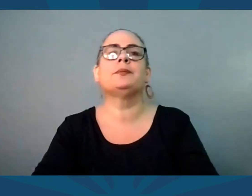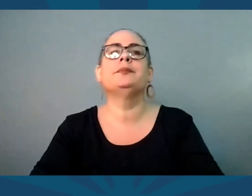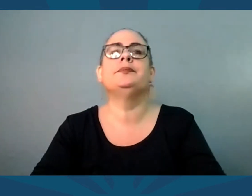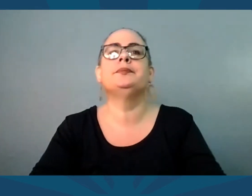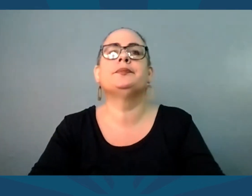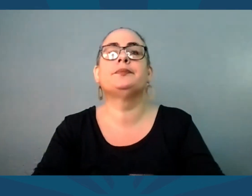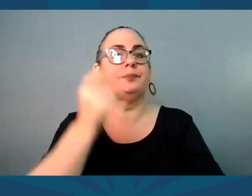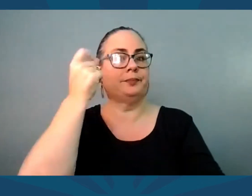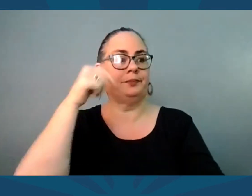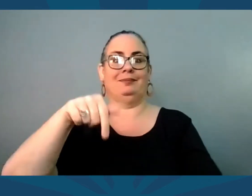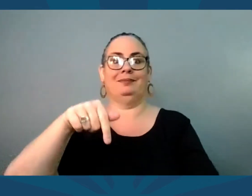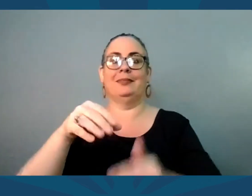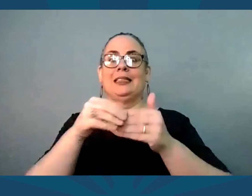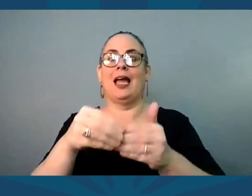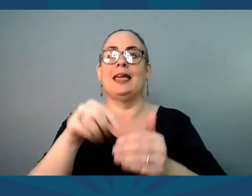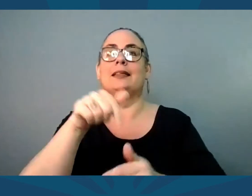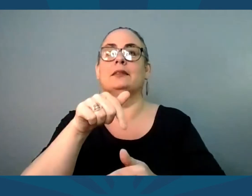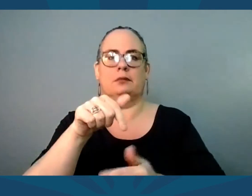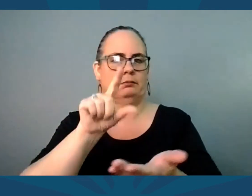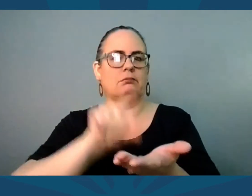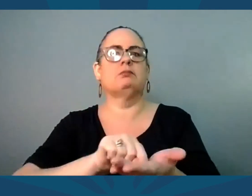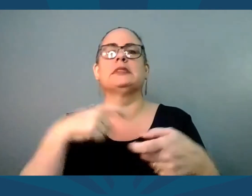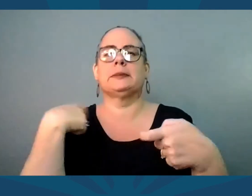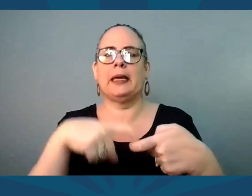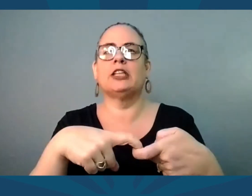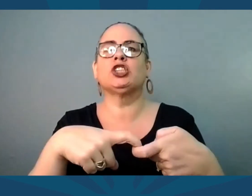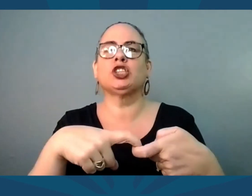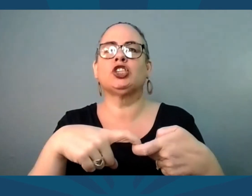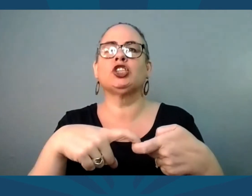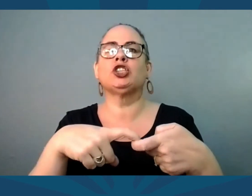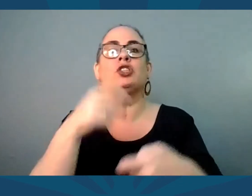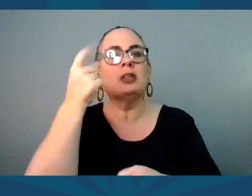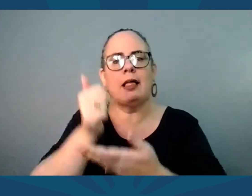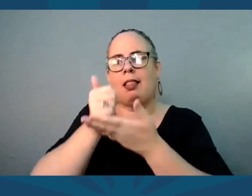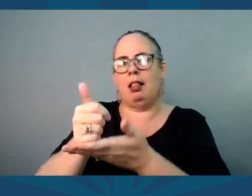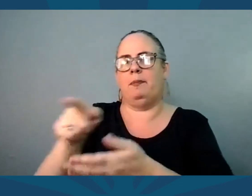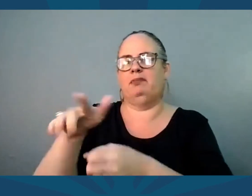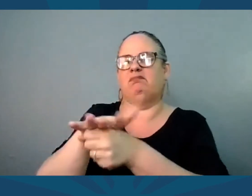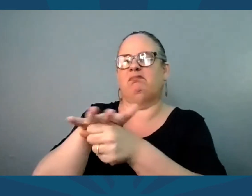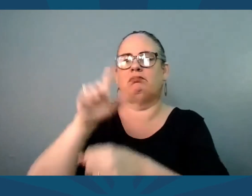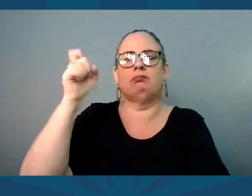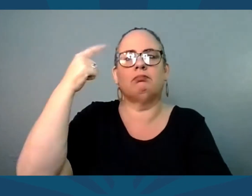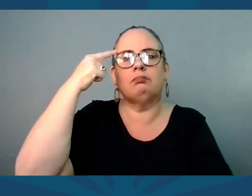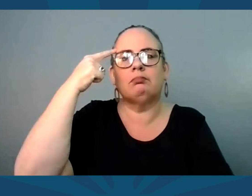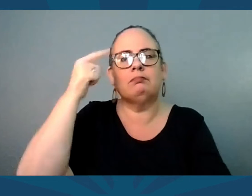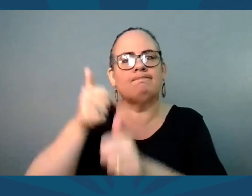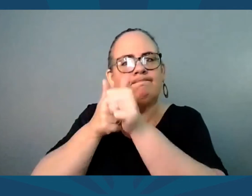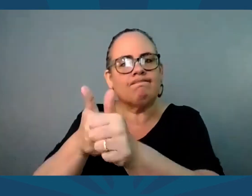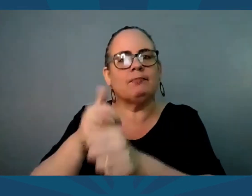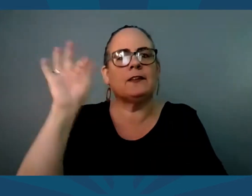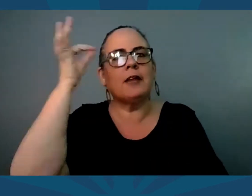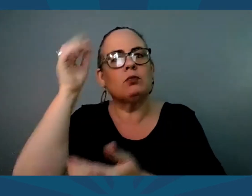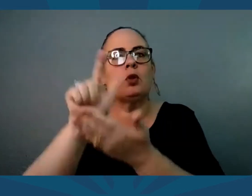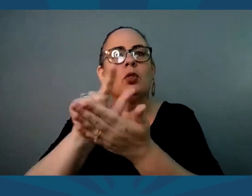Alternative formats and language. This guide is printed in Spanish to assist local